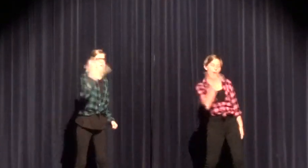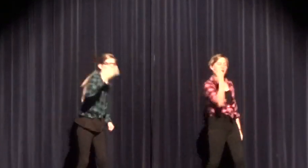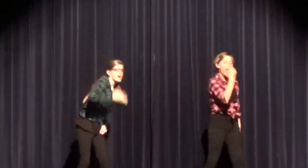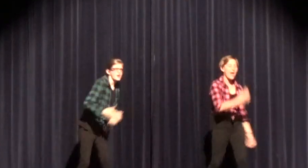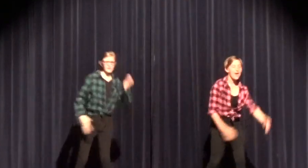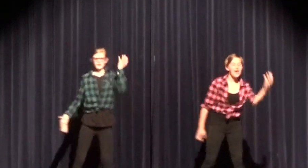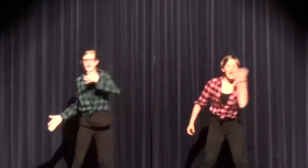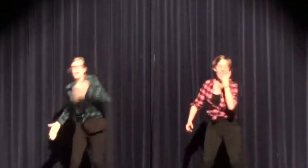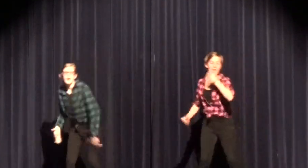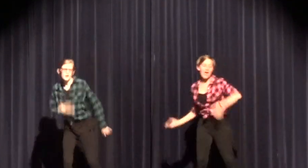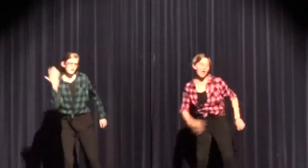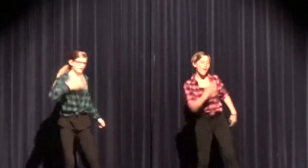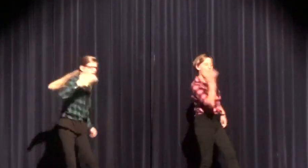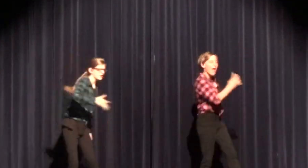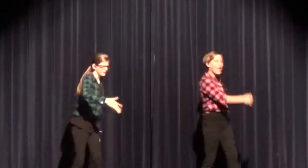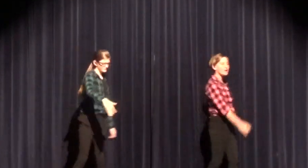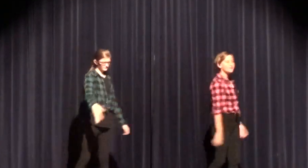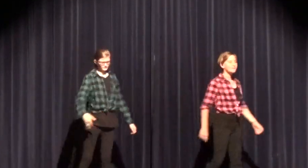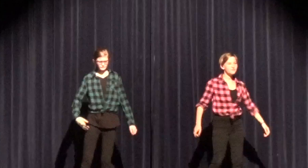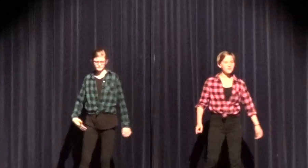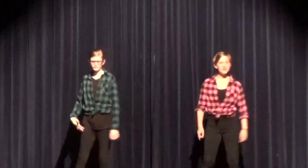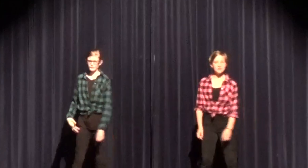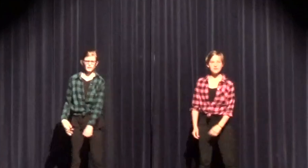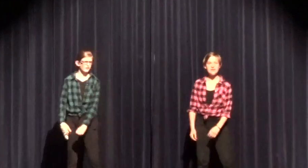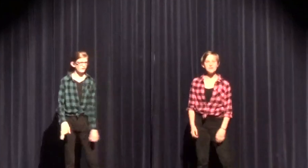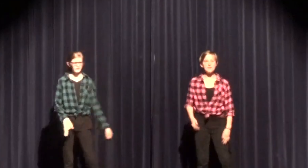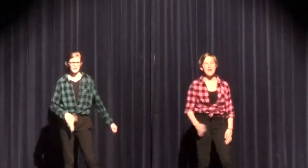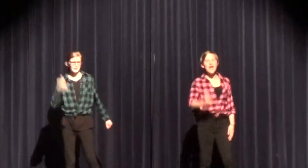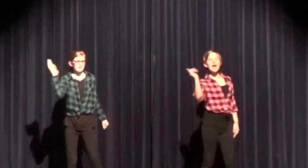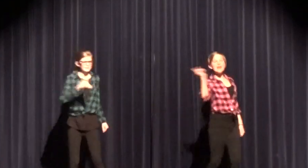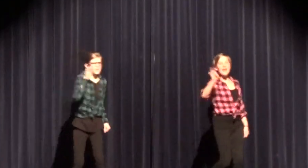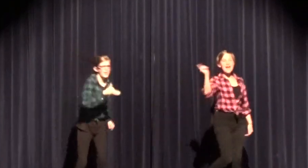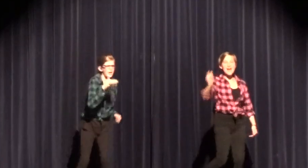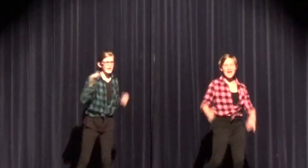oh, oh, oh, oh, oh, you're gonna leave them all in there